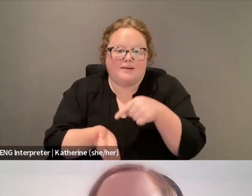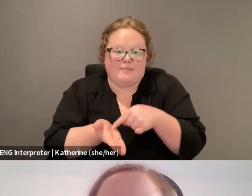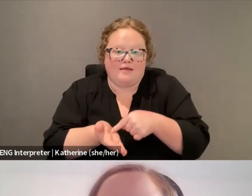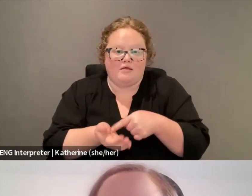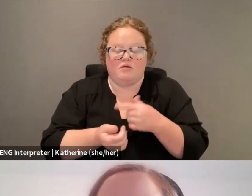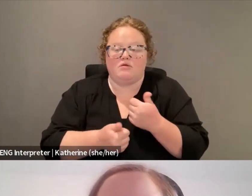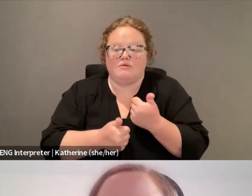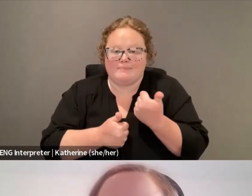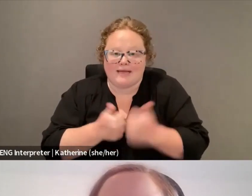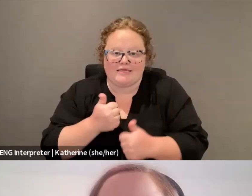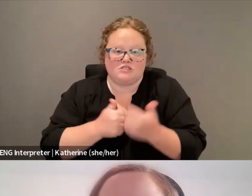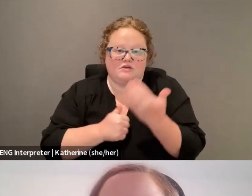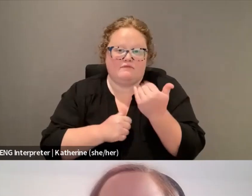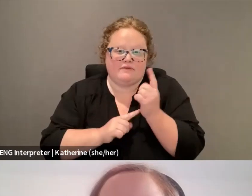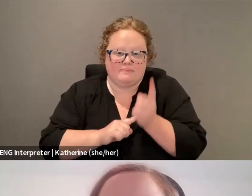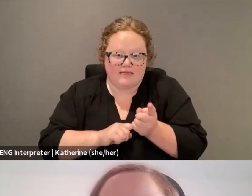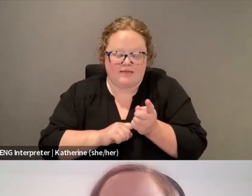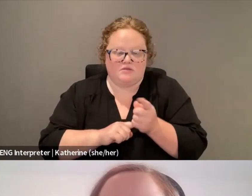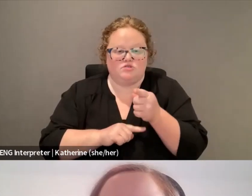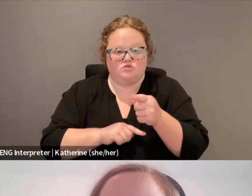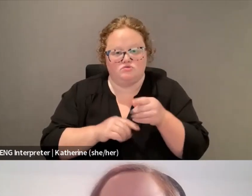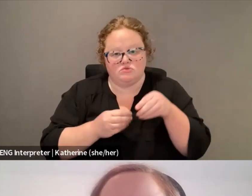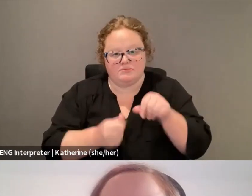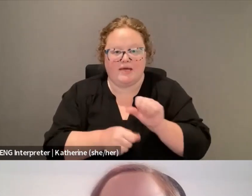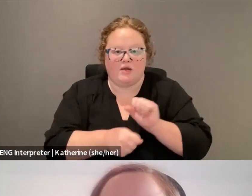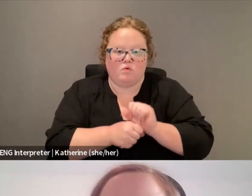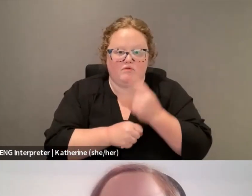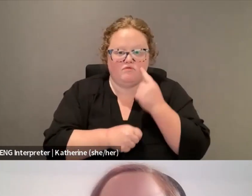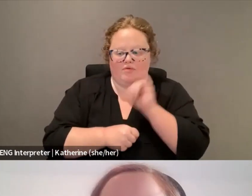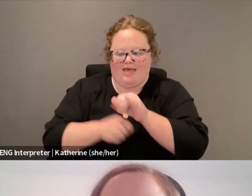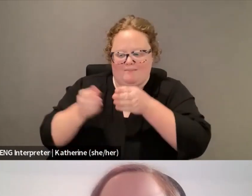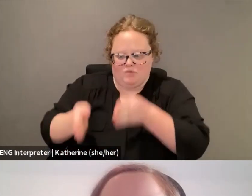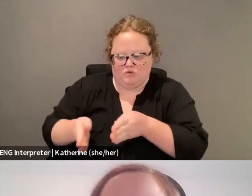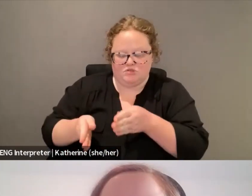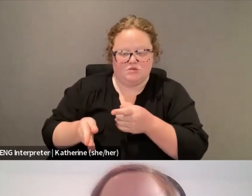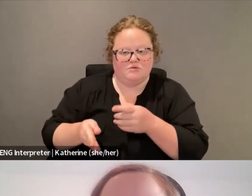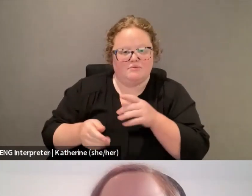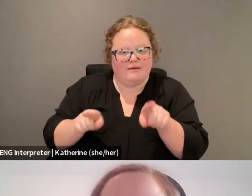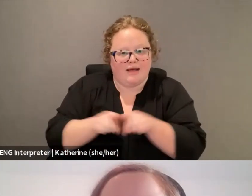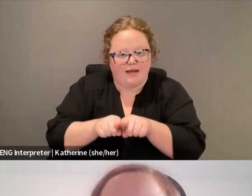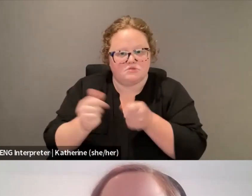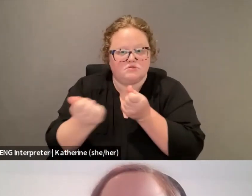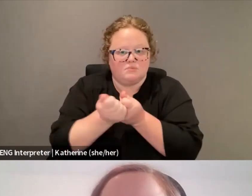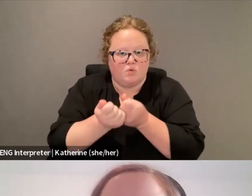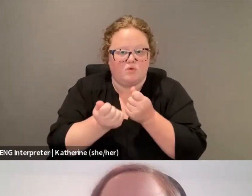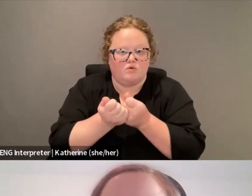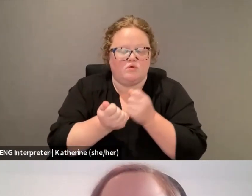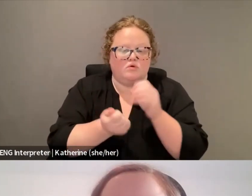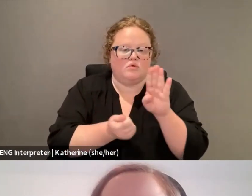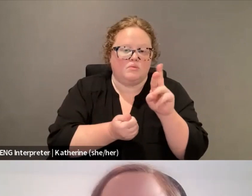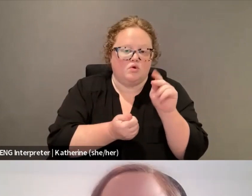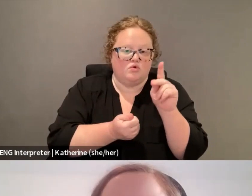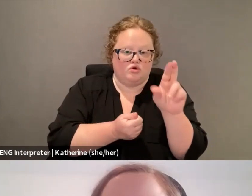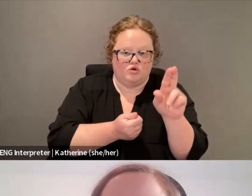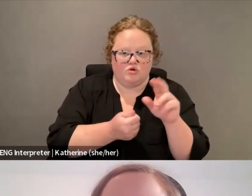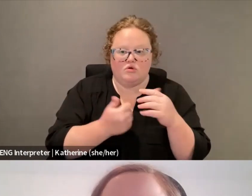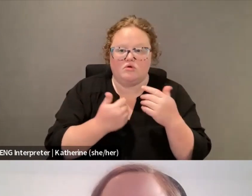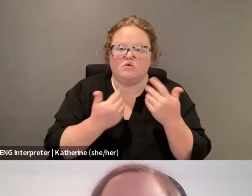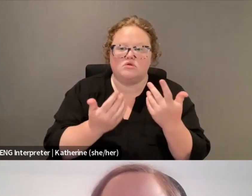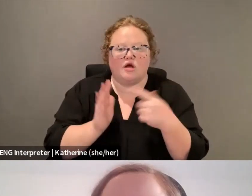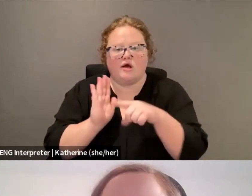that person as their support broker. And there are definitely trade-offs in terms of